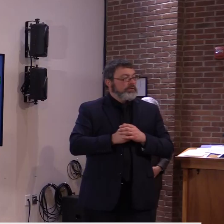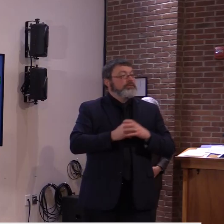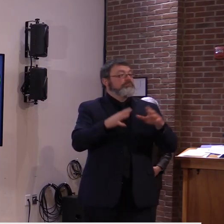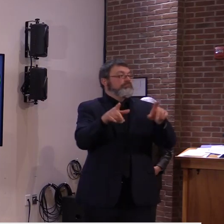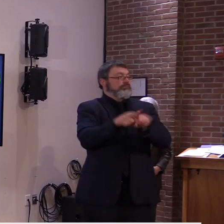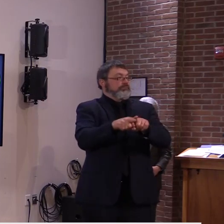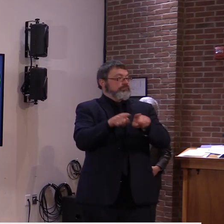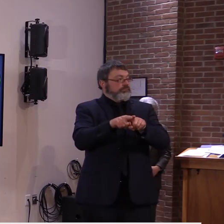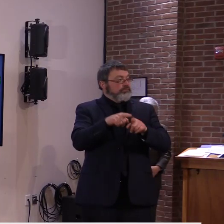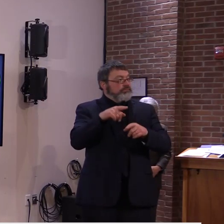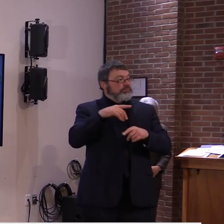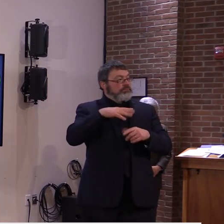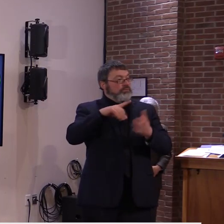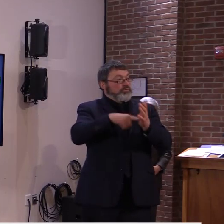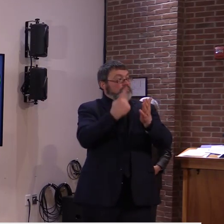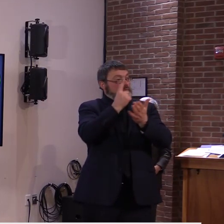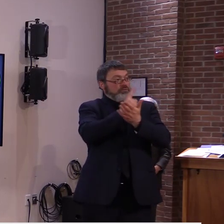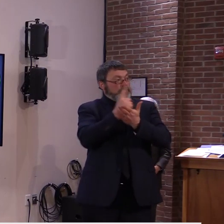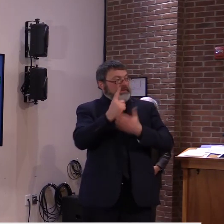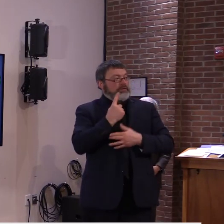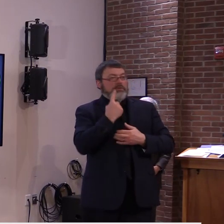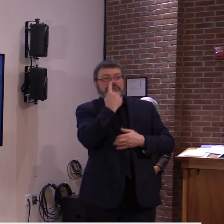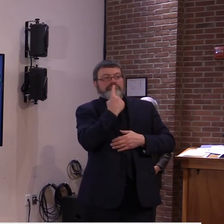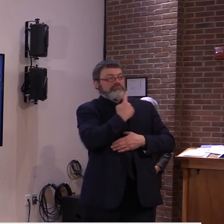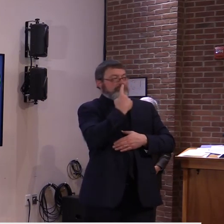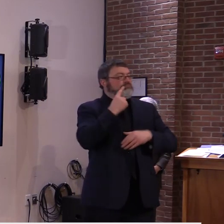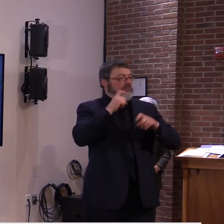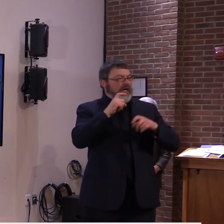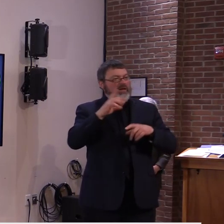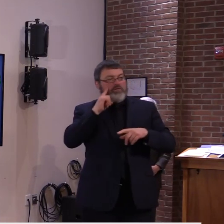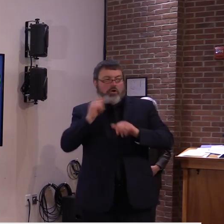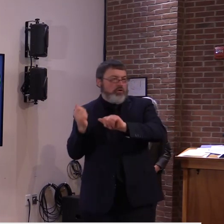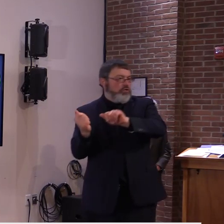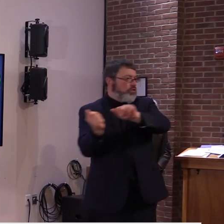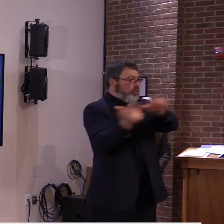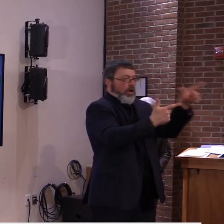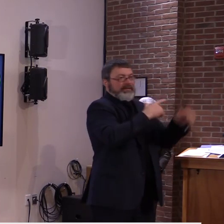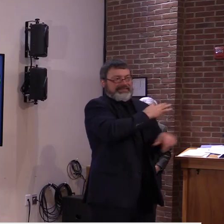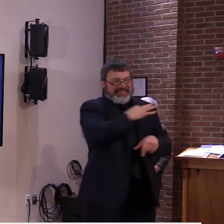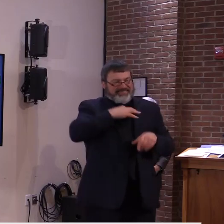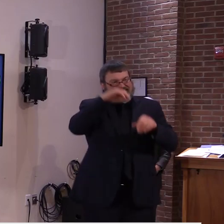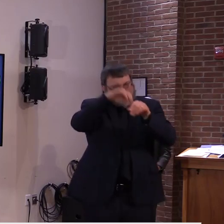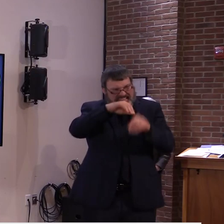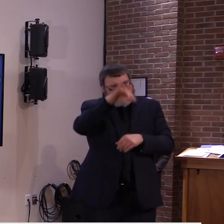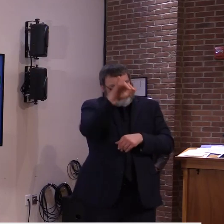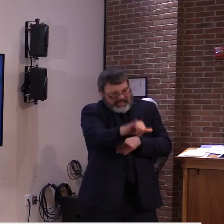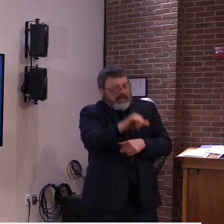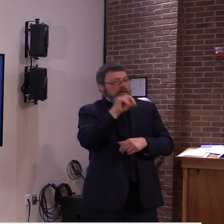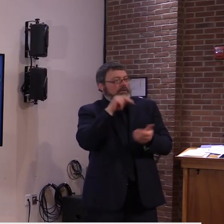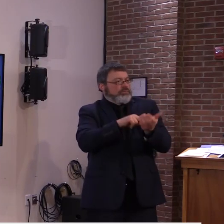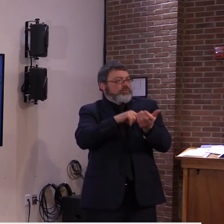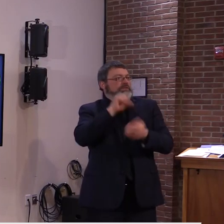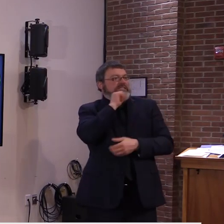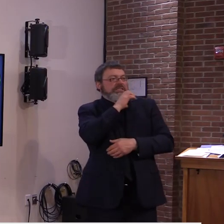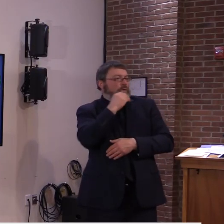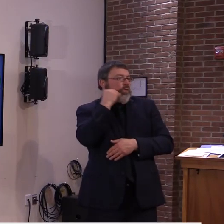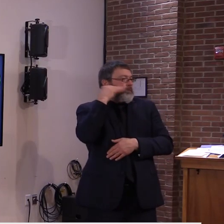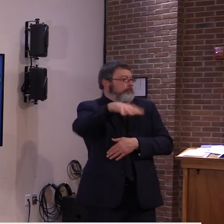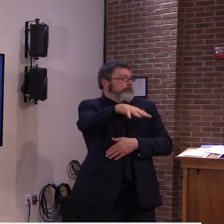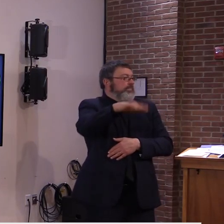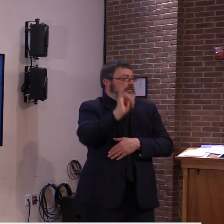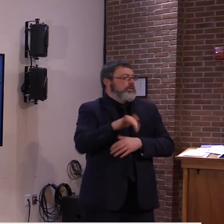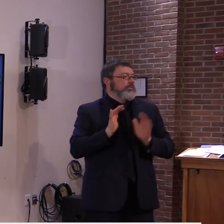PCR testing for all staff. If antigen testing is not available, twice weekly PCR testing for all staff.